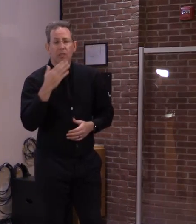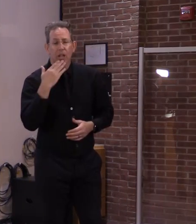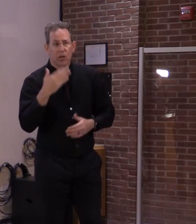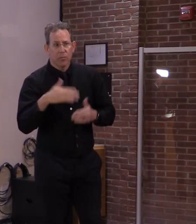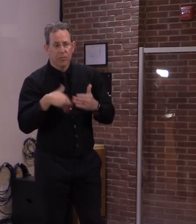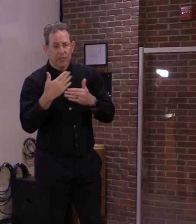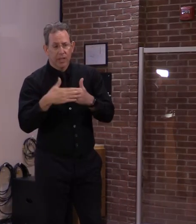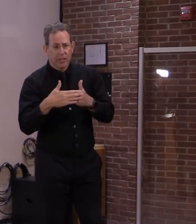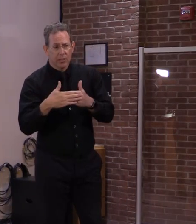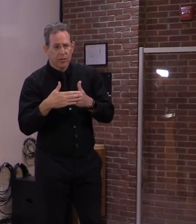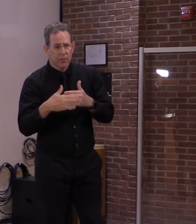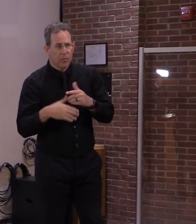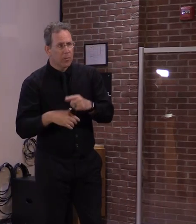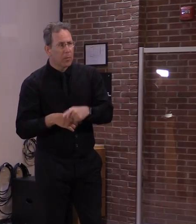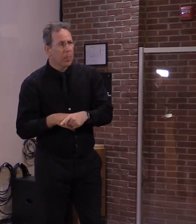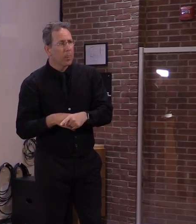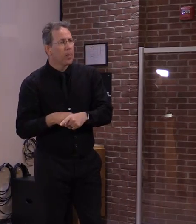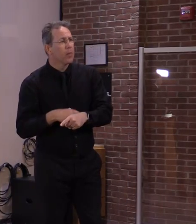Joe, the Barton